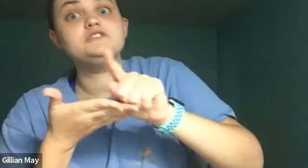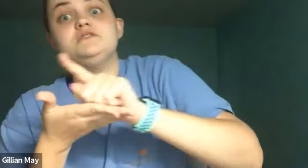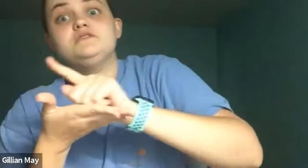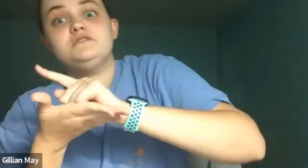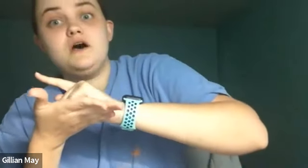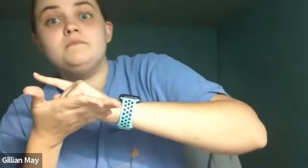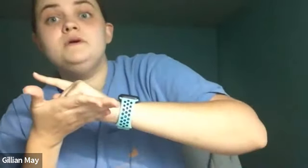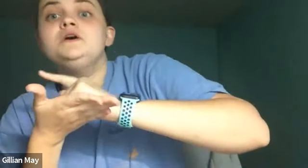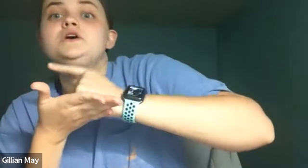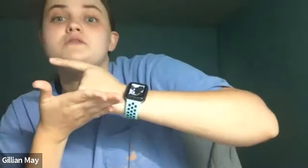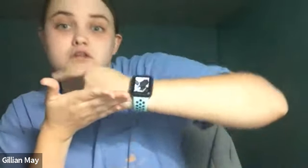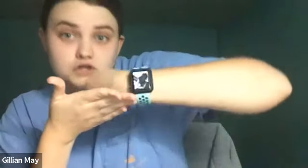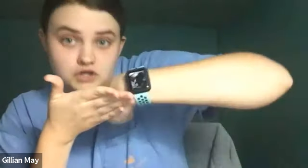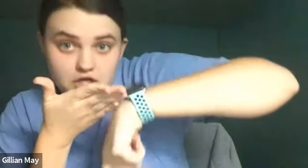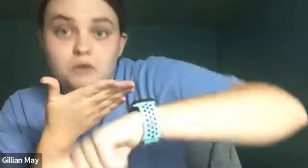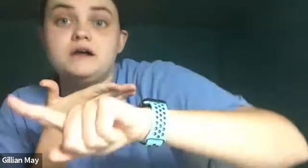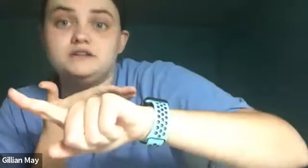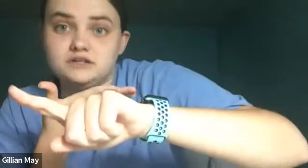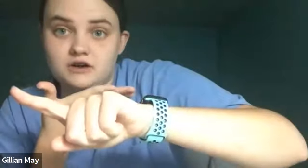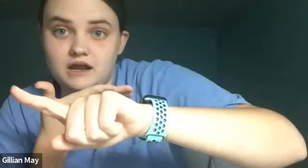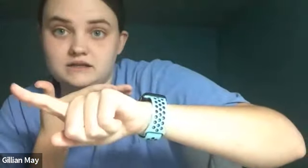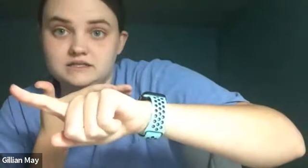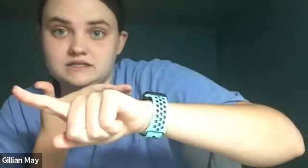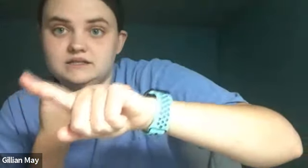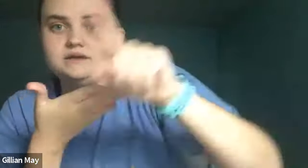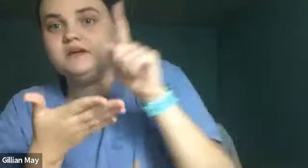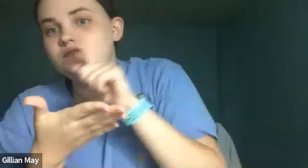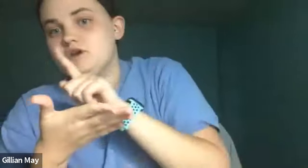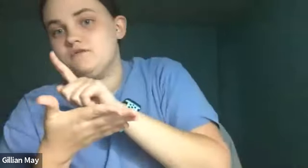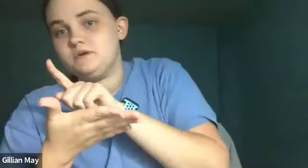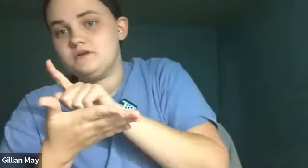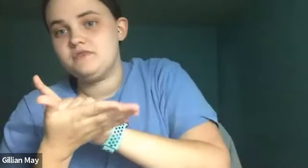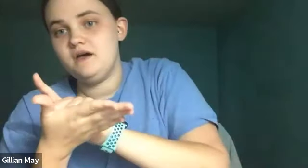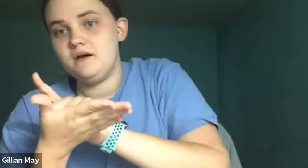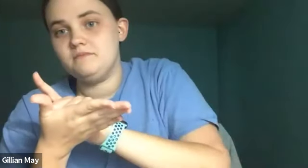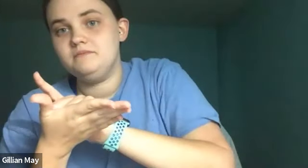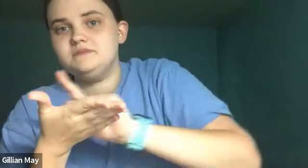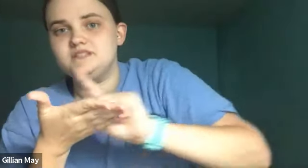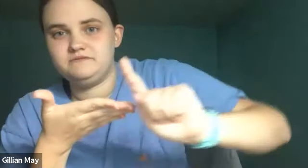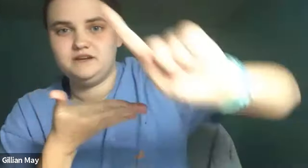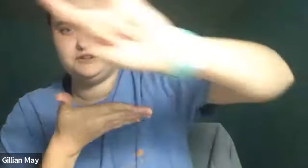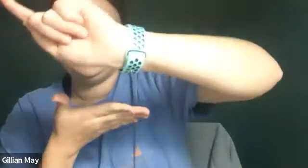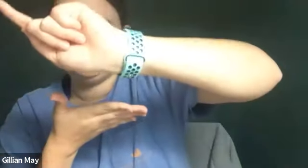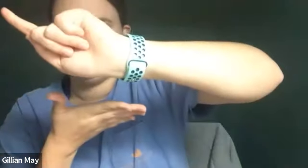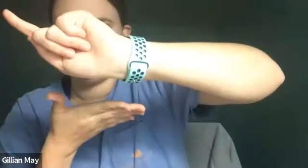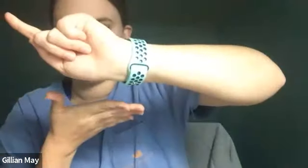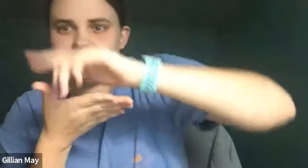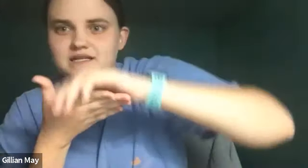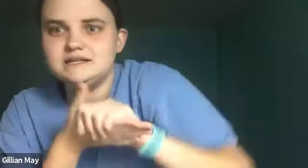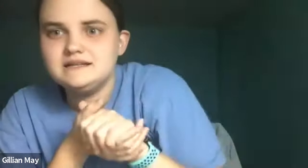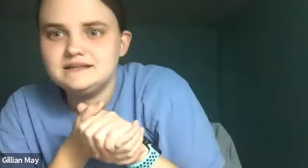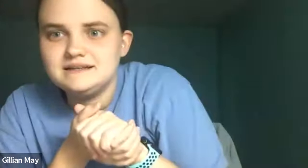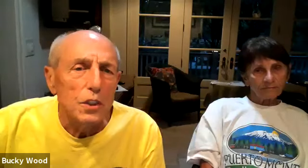your thumb, then you're gonna go under your hand. But if you go from your thumb to your fingers, you'll go forward. What was